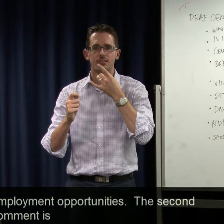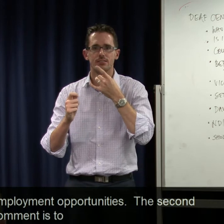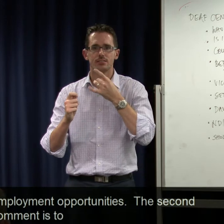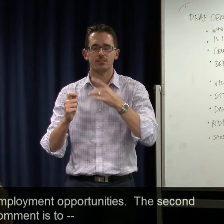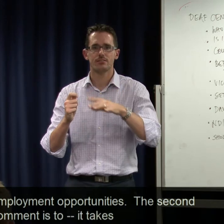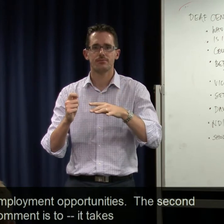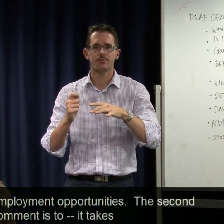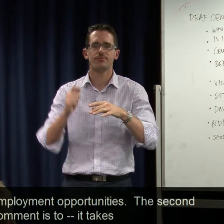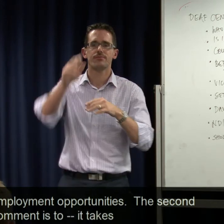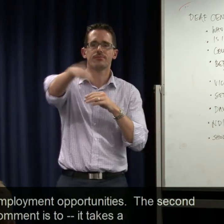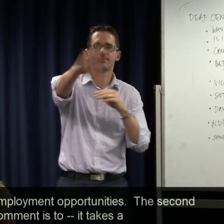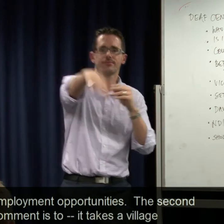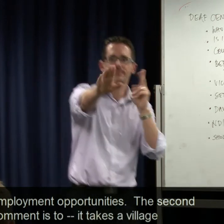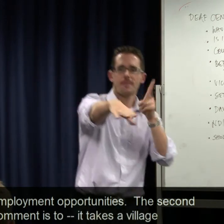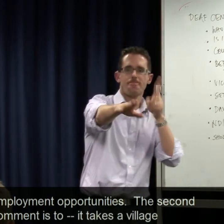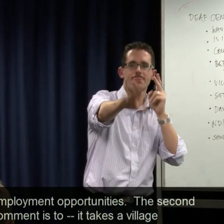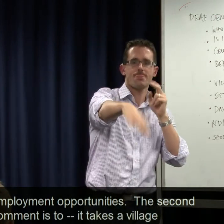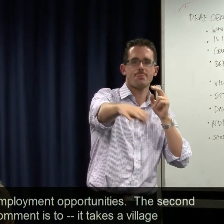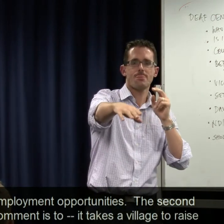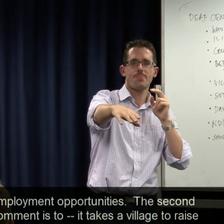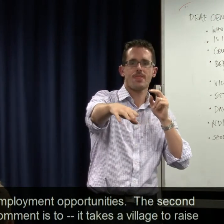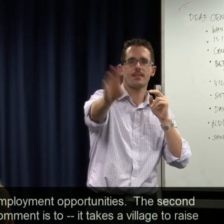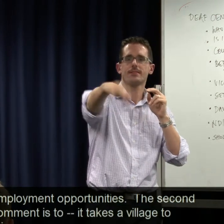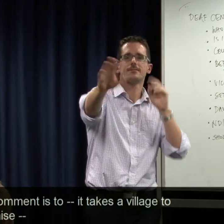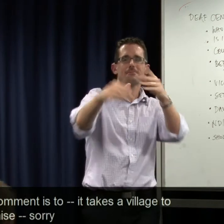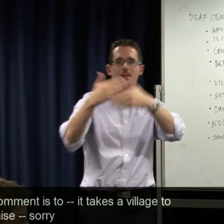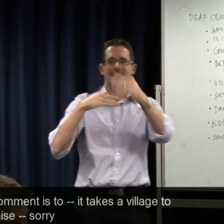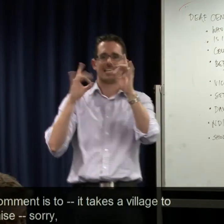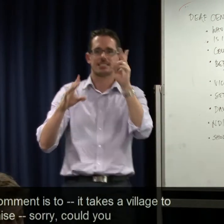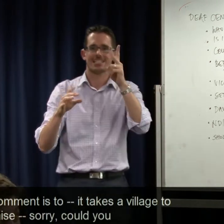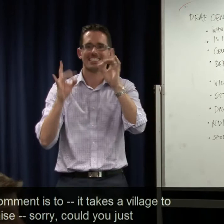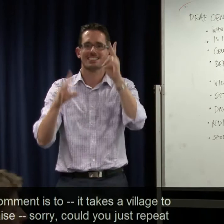to raise... Sorry, could you repeat that, please? Go back, start again.